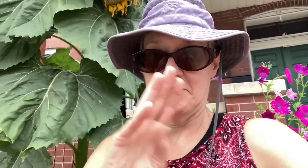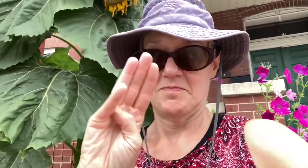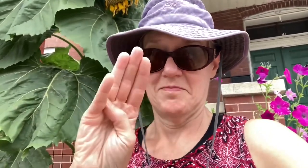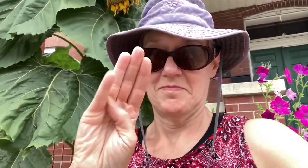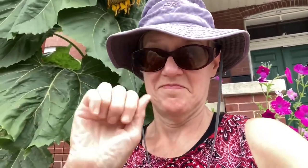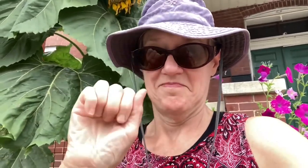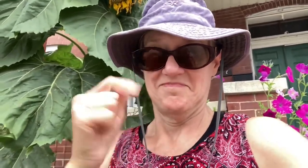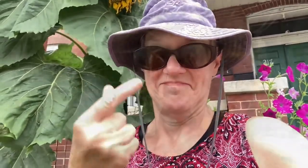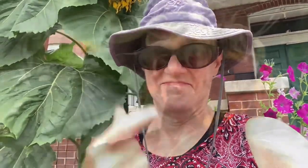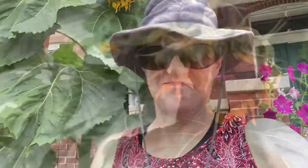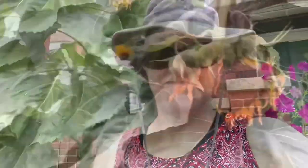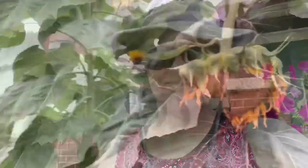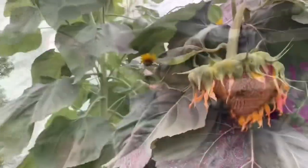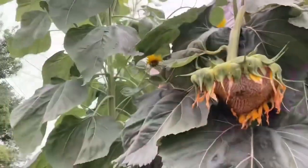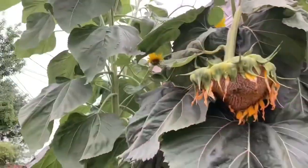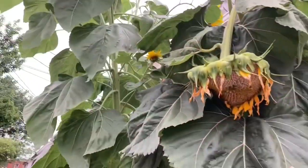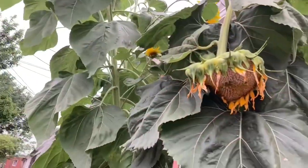paper bag.